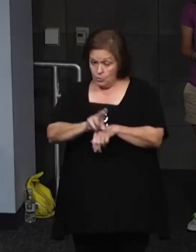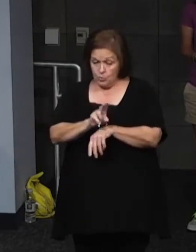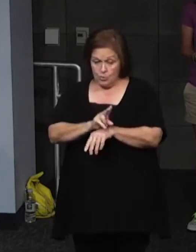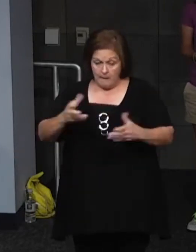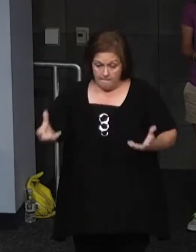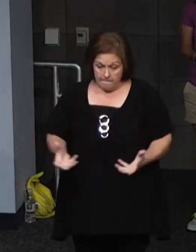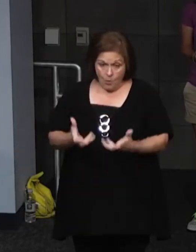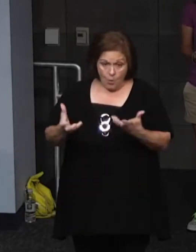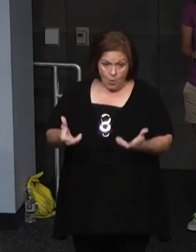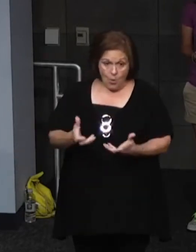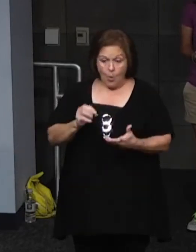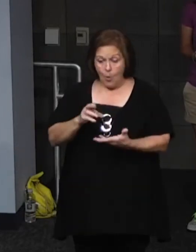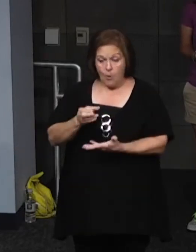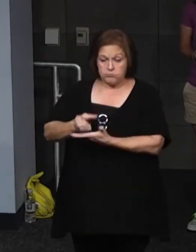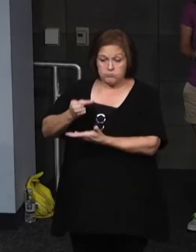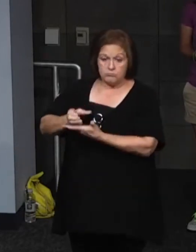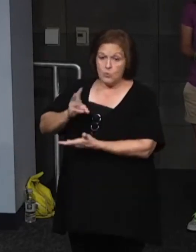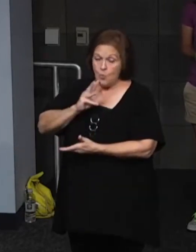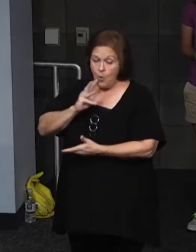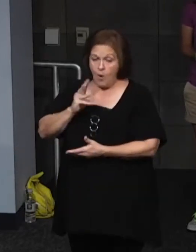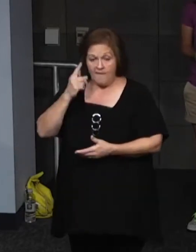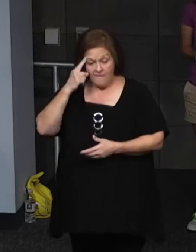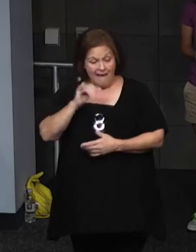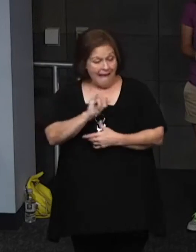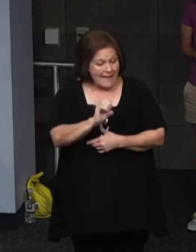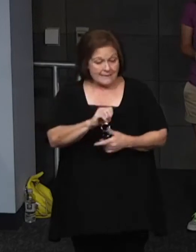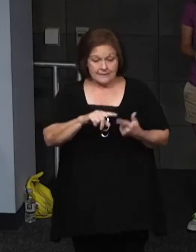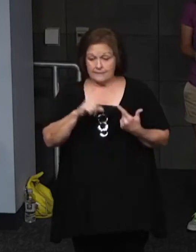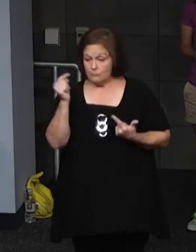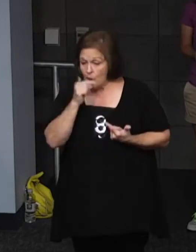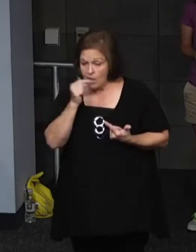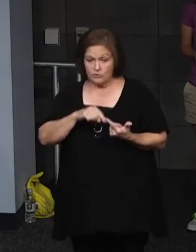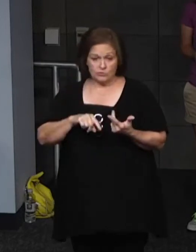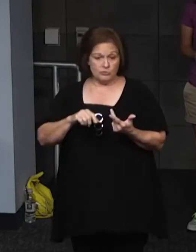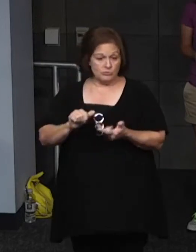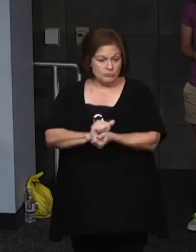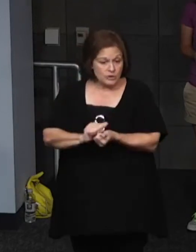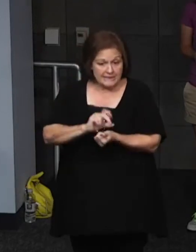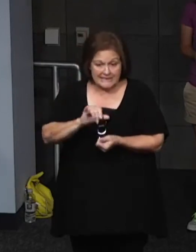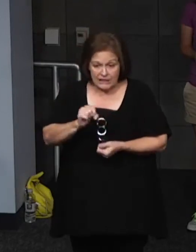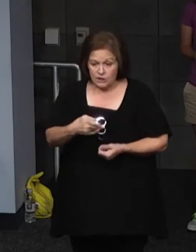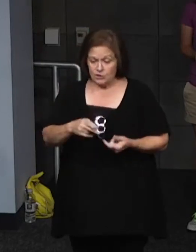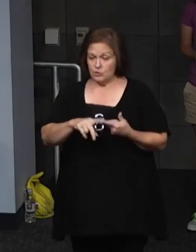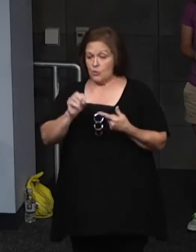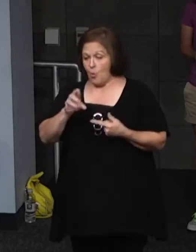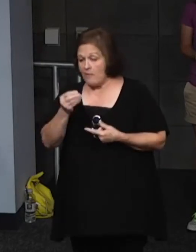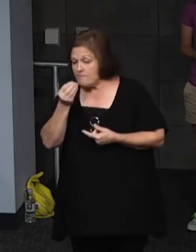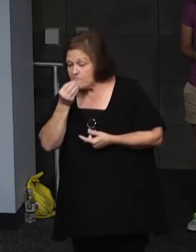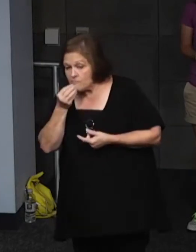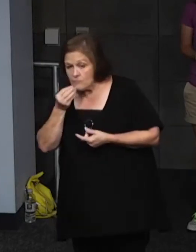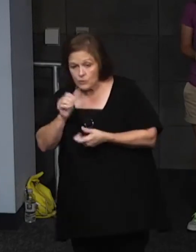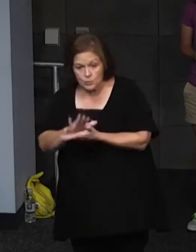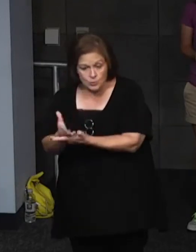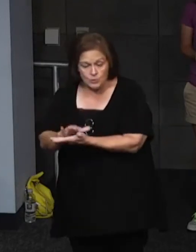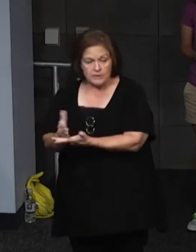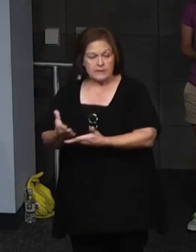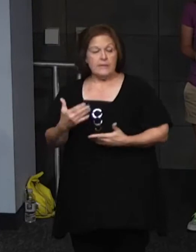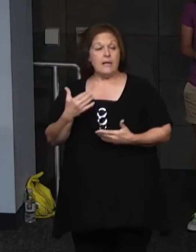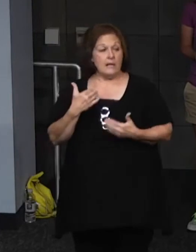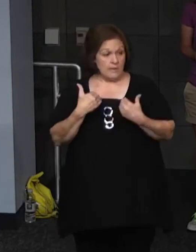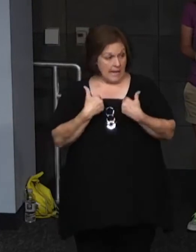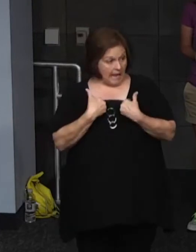bottled water for drinking, ice making, brushing your teeth, washing your dishes, and food prep. We do have the water